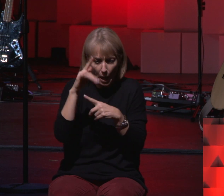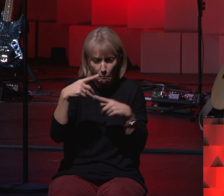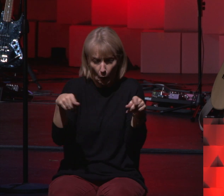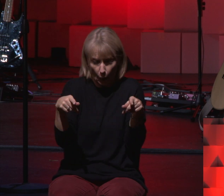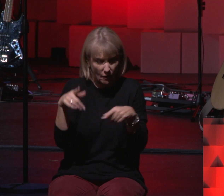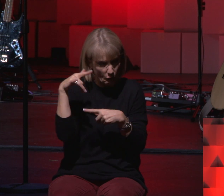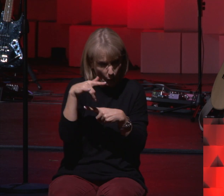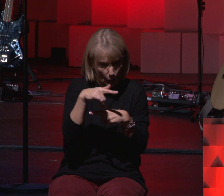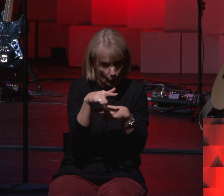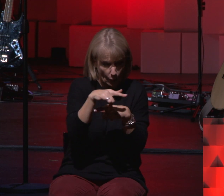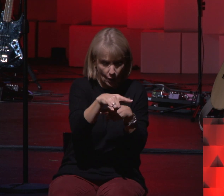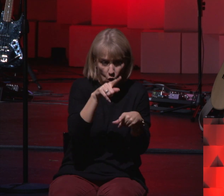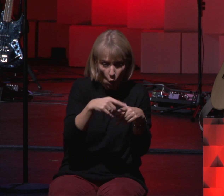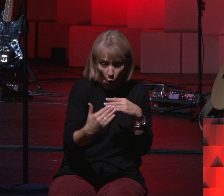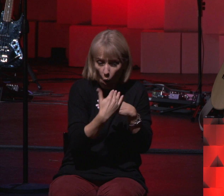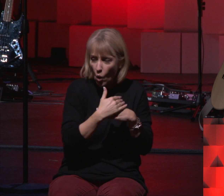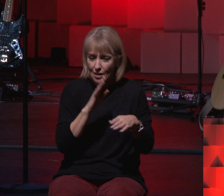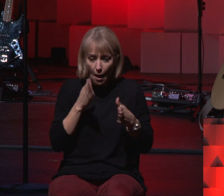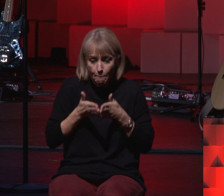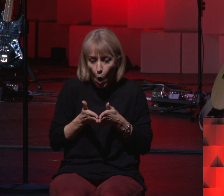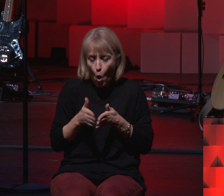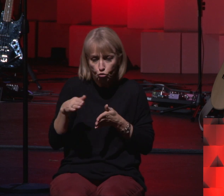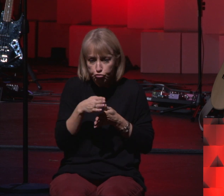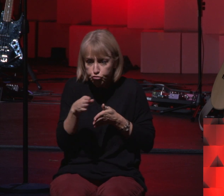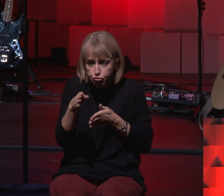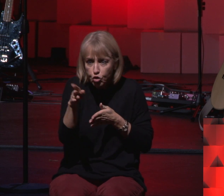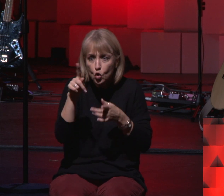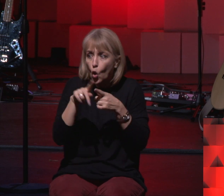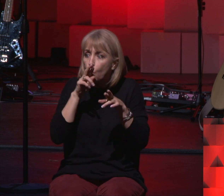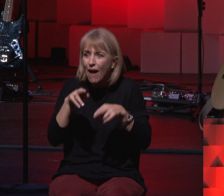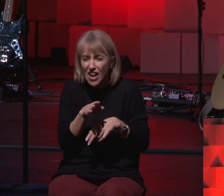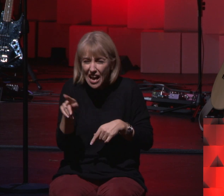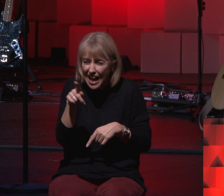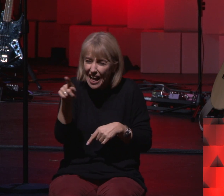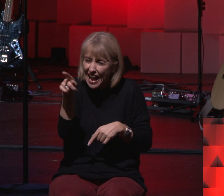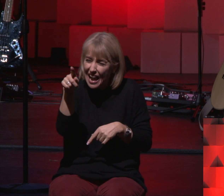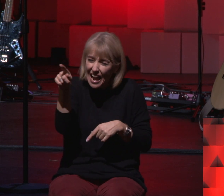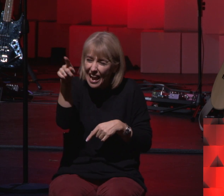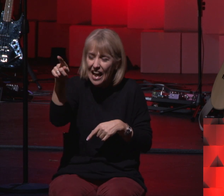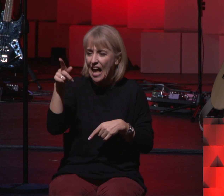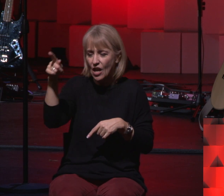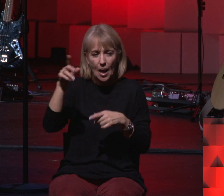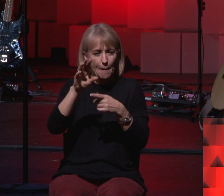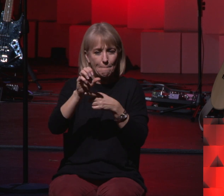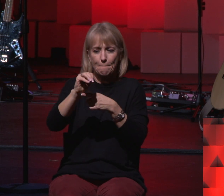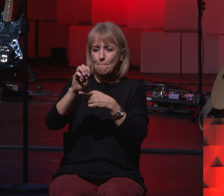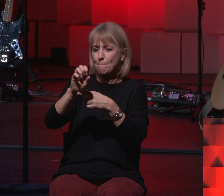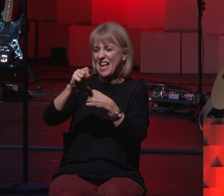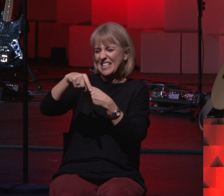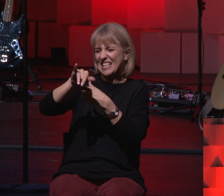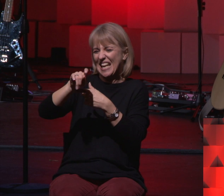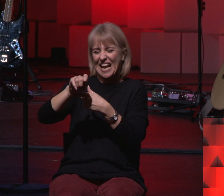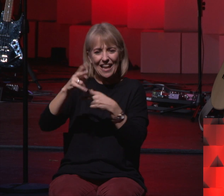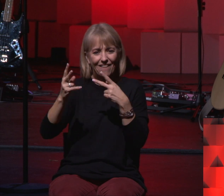little boat, and we went down the ocean and then went up into a river, and he's trying to reach out to these mesquite villages. And he says, we're going to go to a new place he's